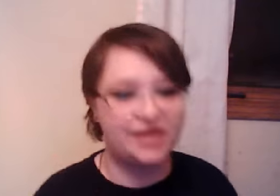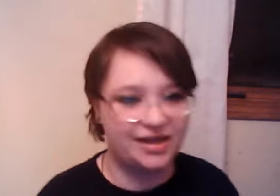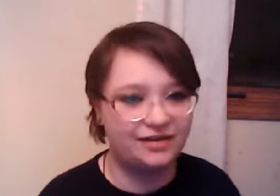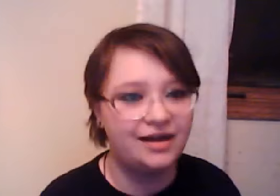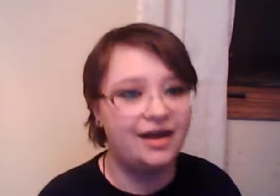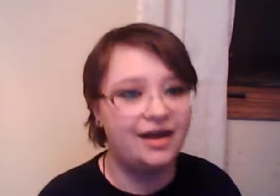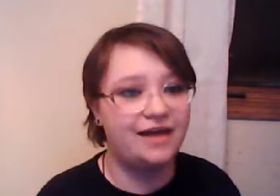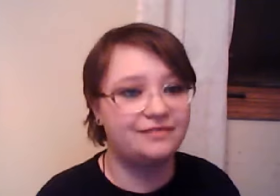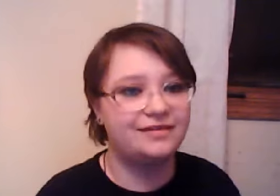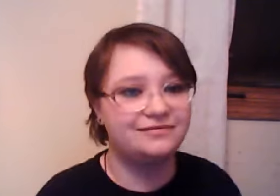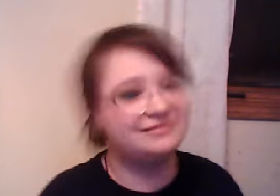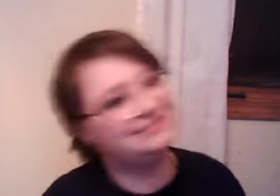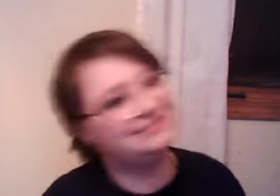vegetarian.